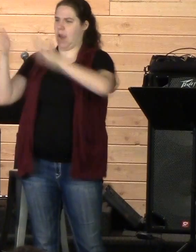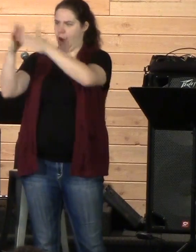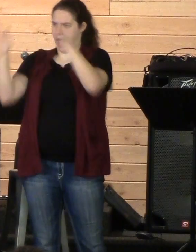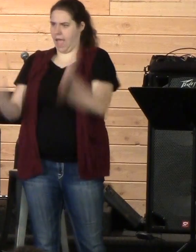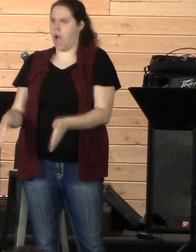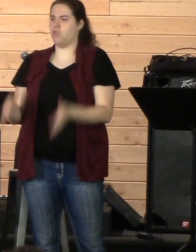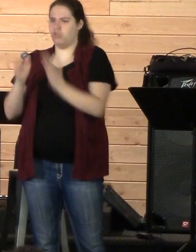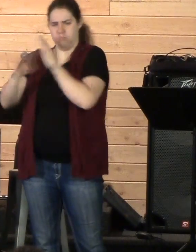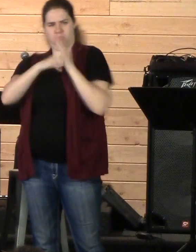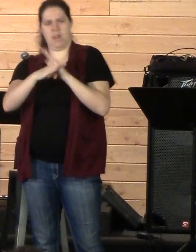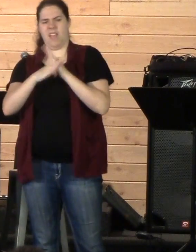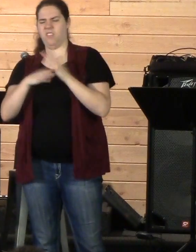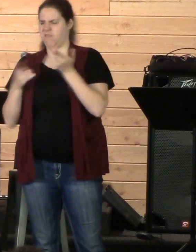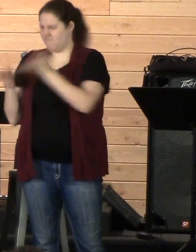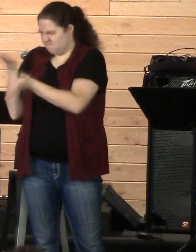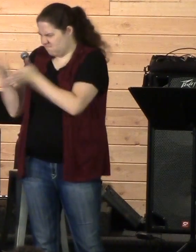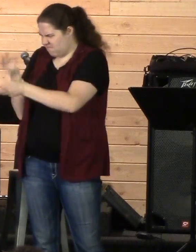this.